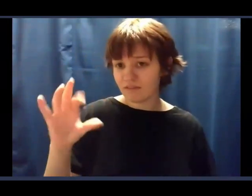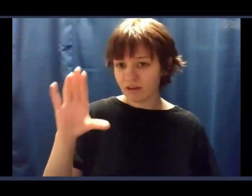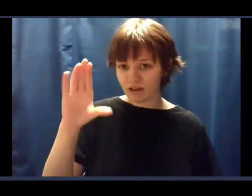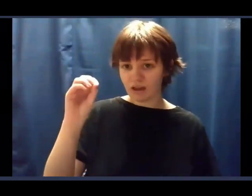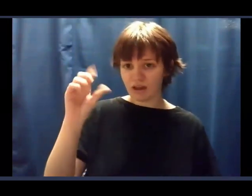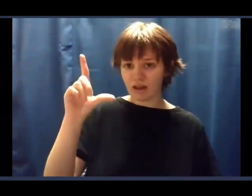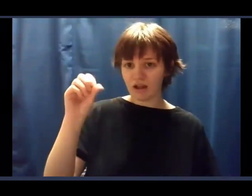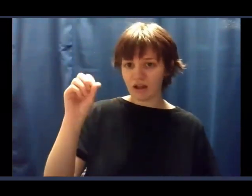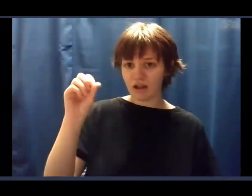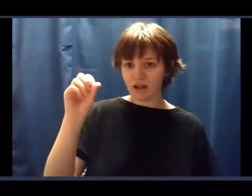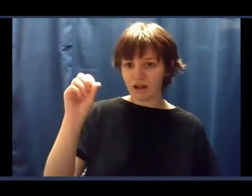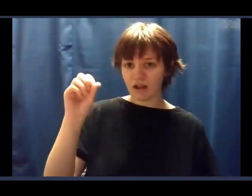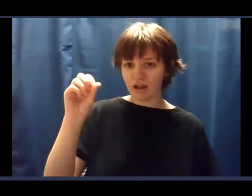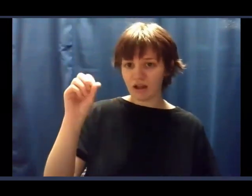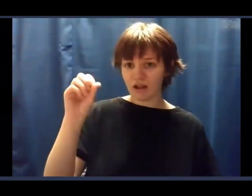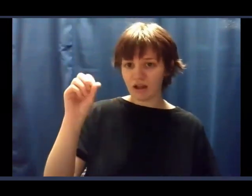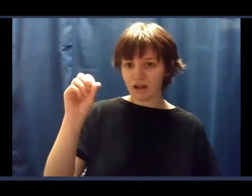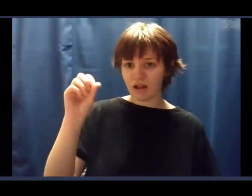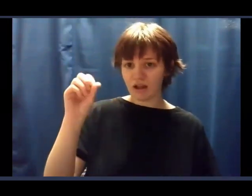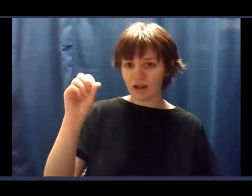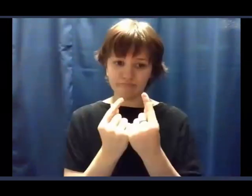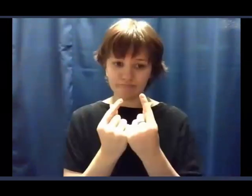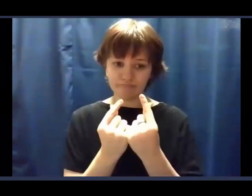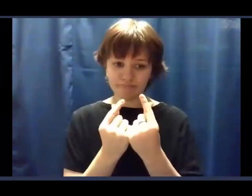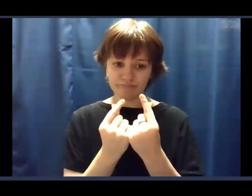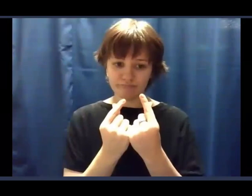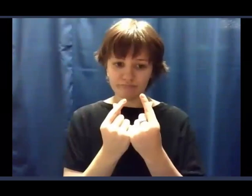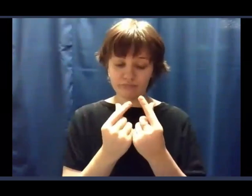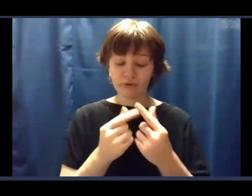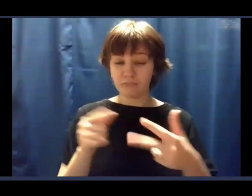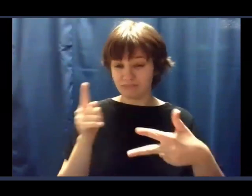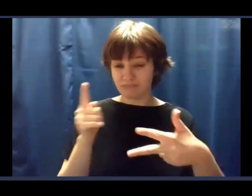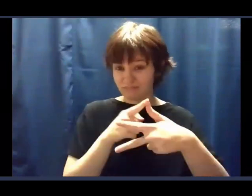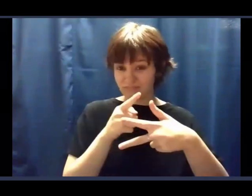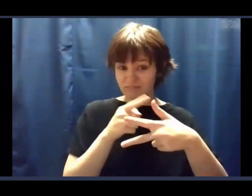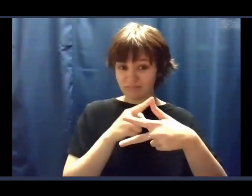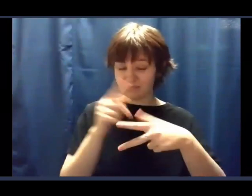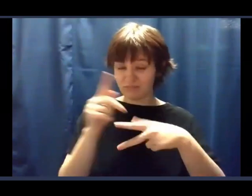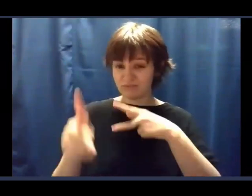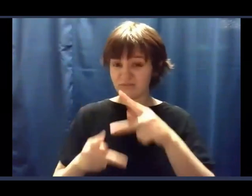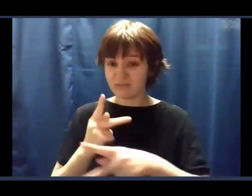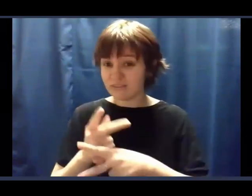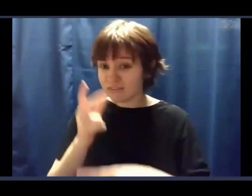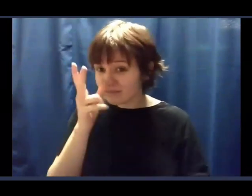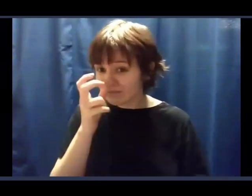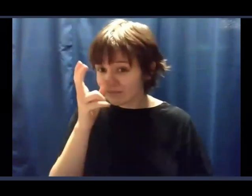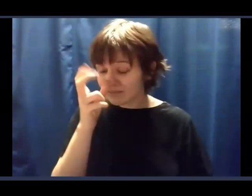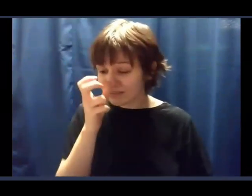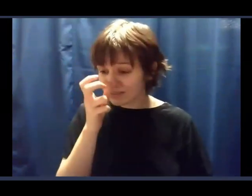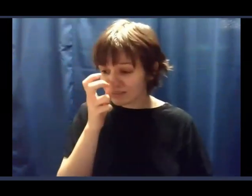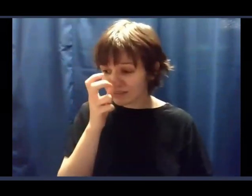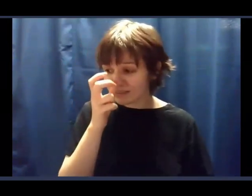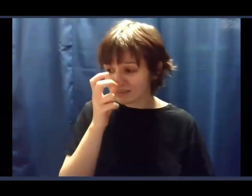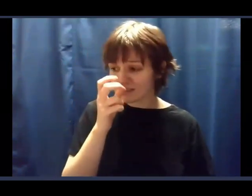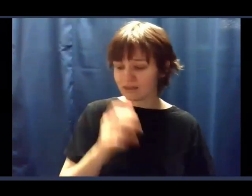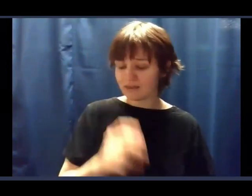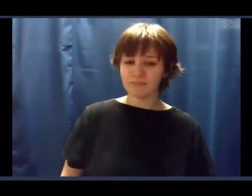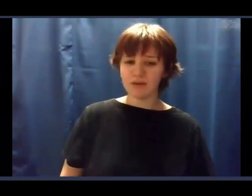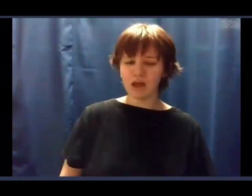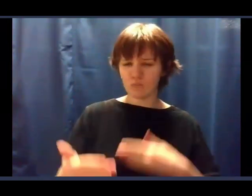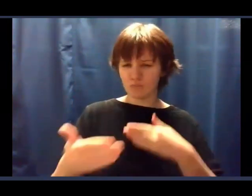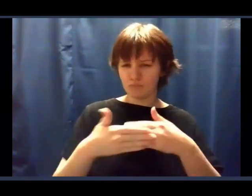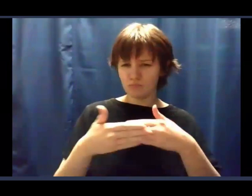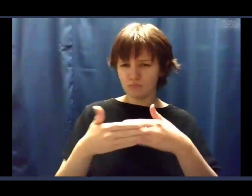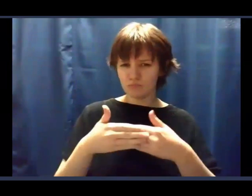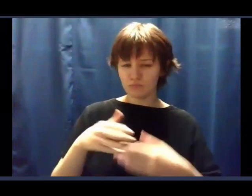the wasps. And if you look at an ant closely, which many people don't, but if you can get one to hold still long enough